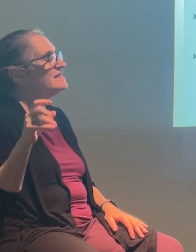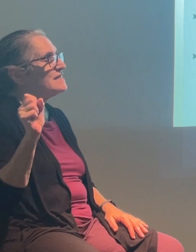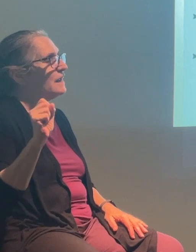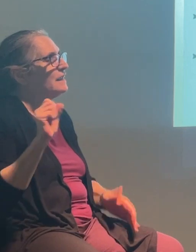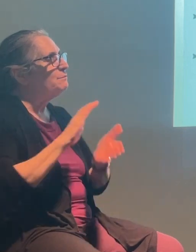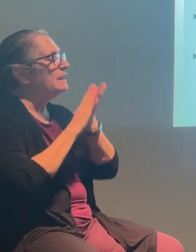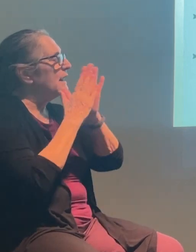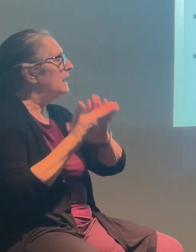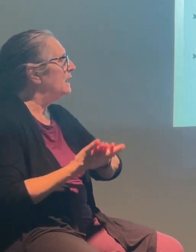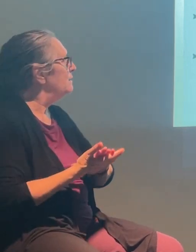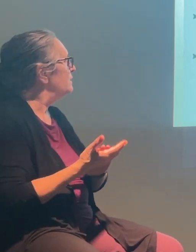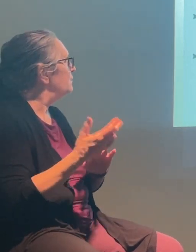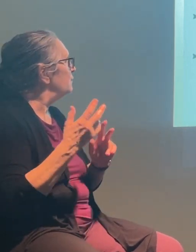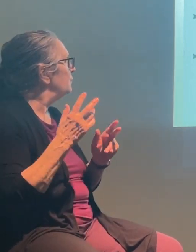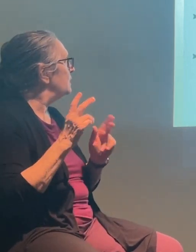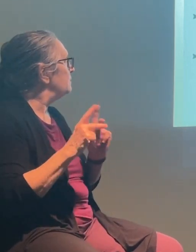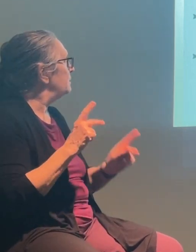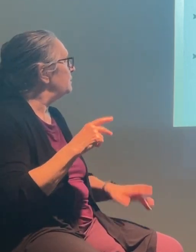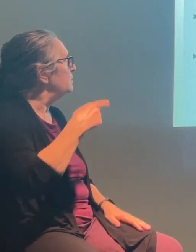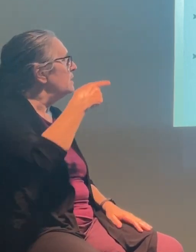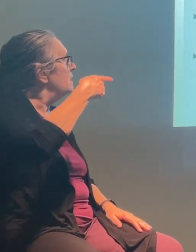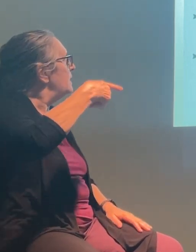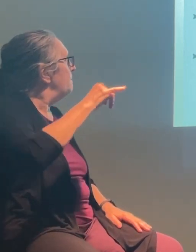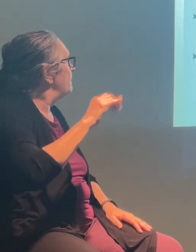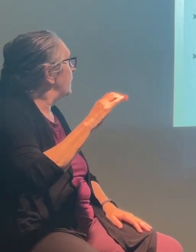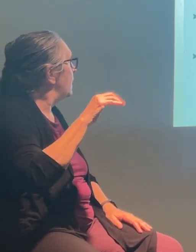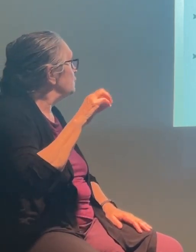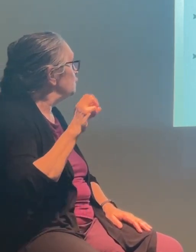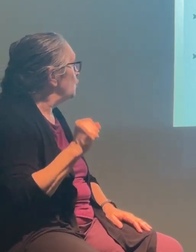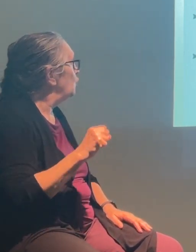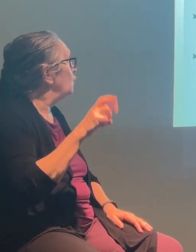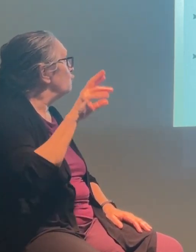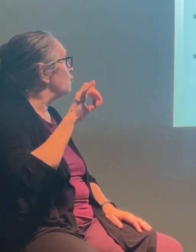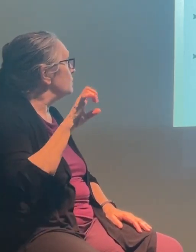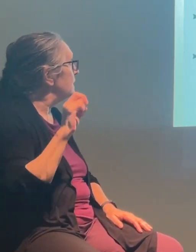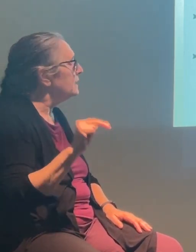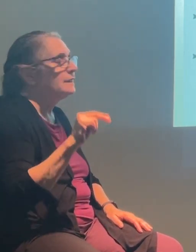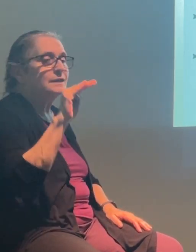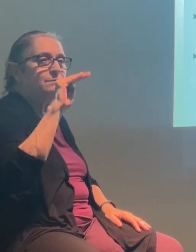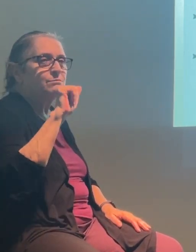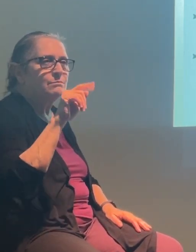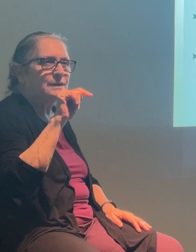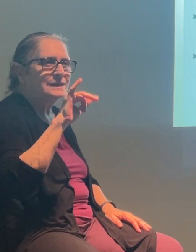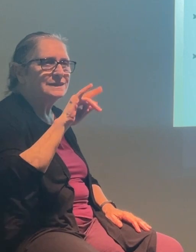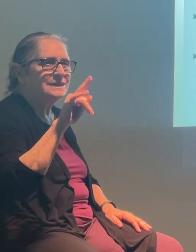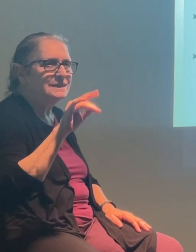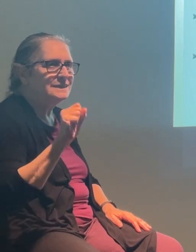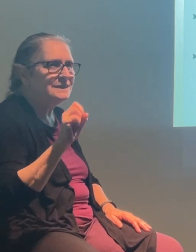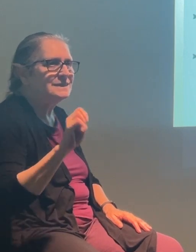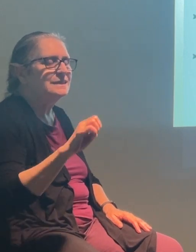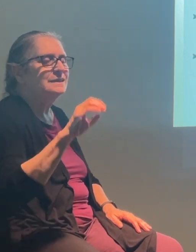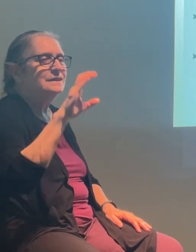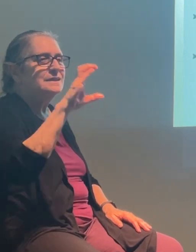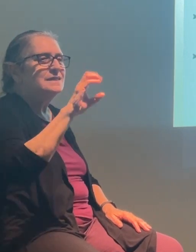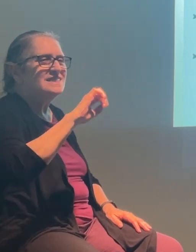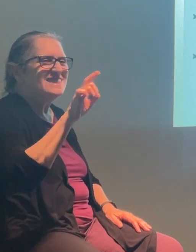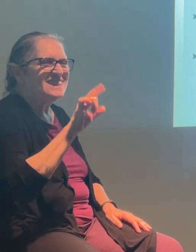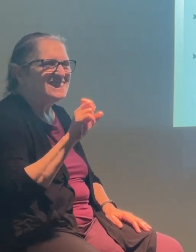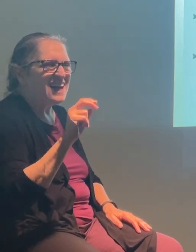friendly with also people such as Pablo Picasso, Auguste Rodin, Henri Matisse, and Paul Cézanne, which was already very